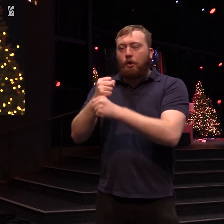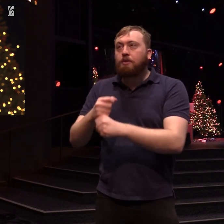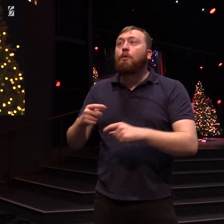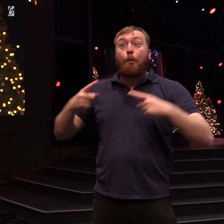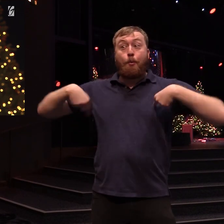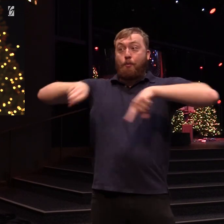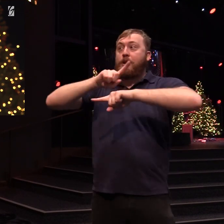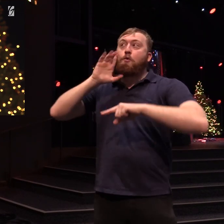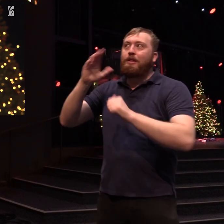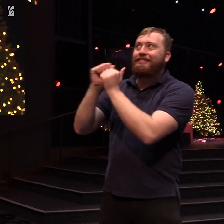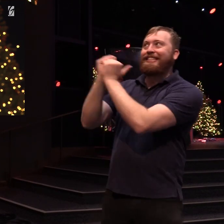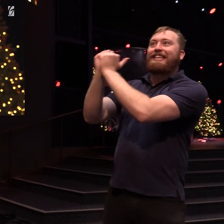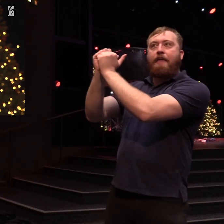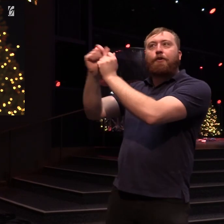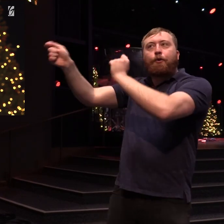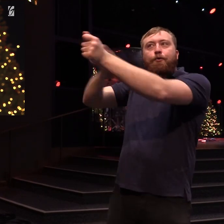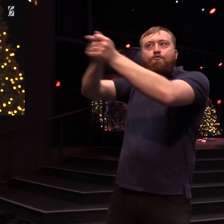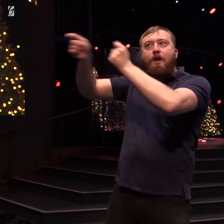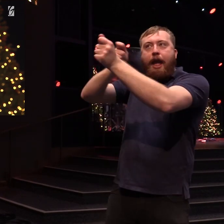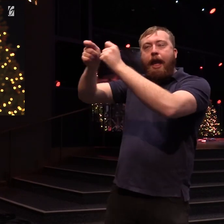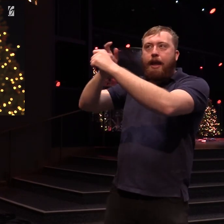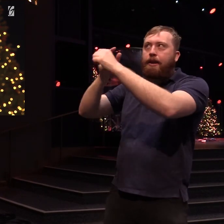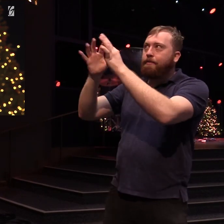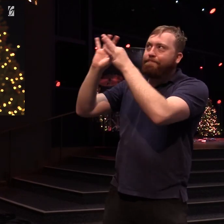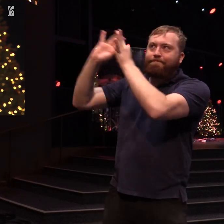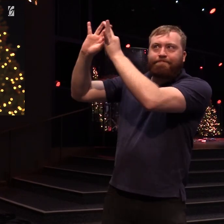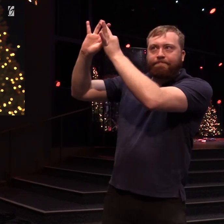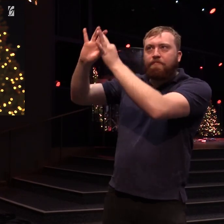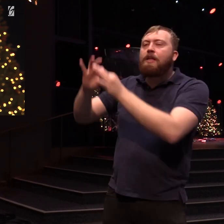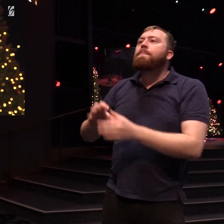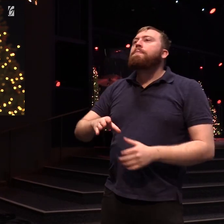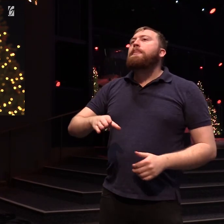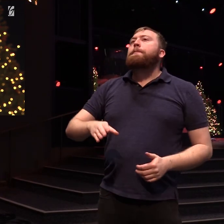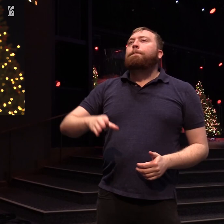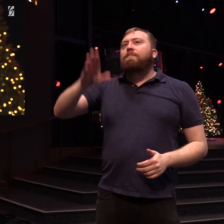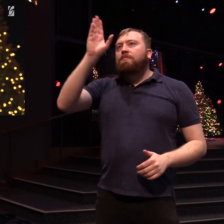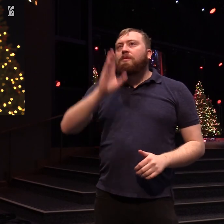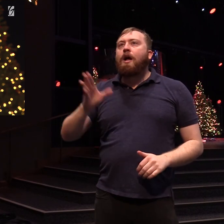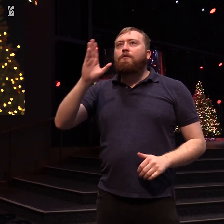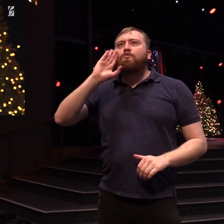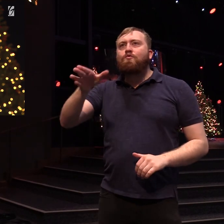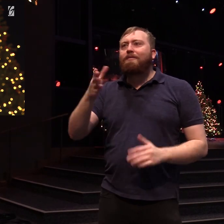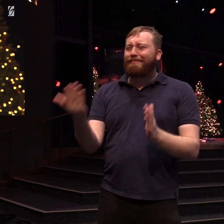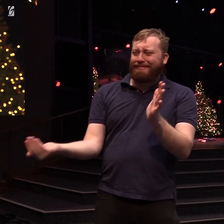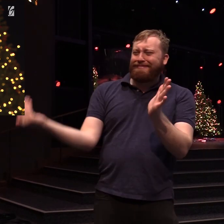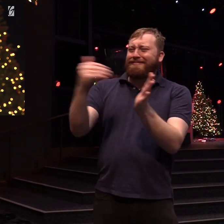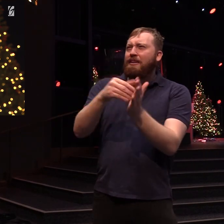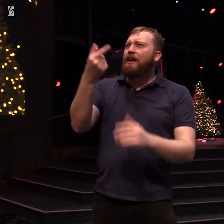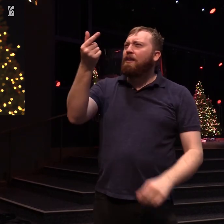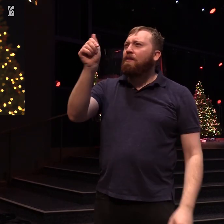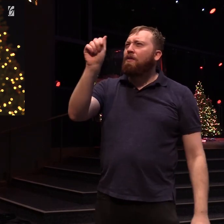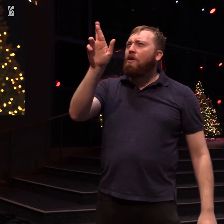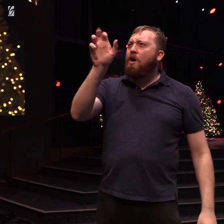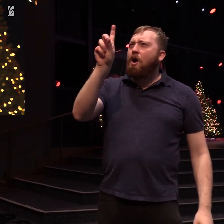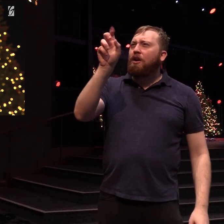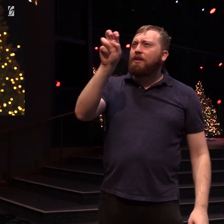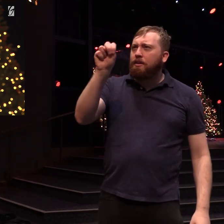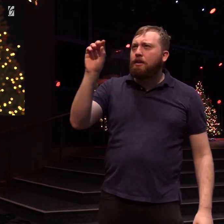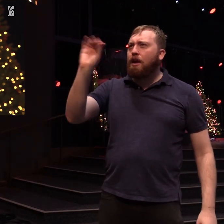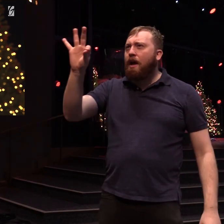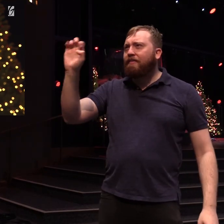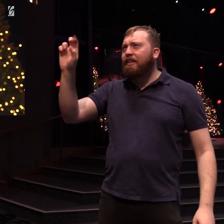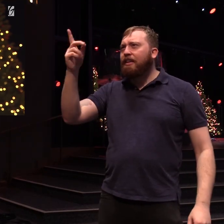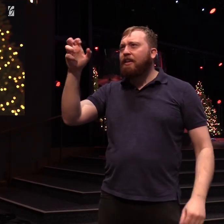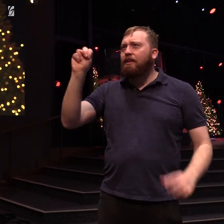with him, and God will have his Garden of Eden. Every promise that he has ever made will be fulfilled